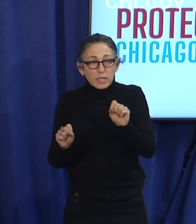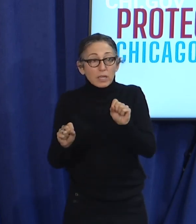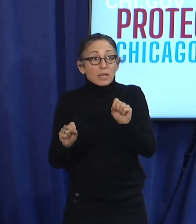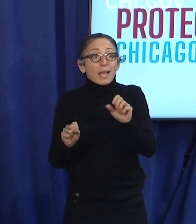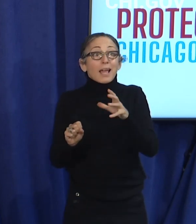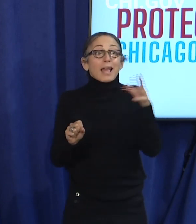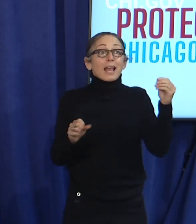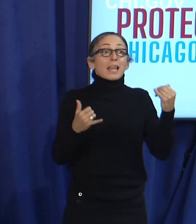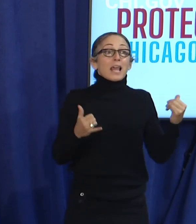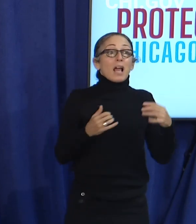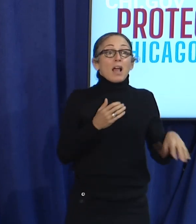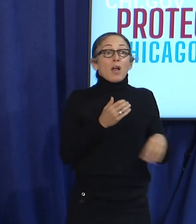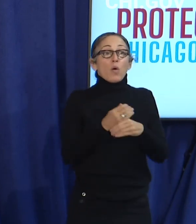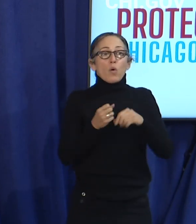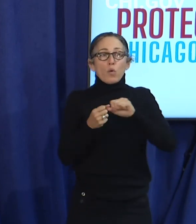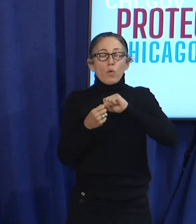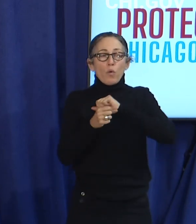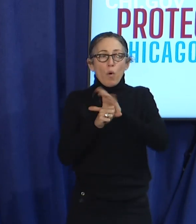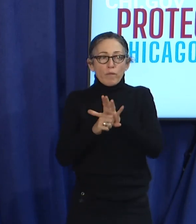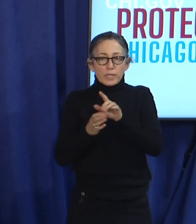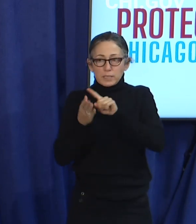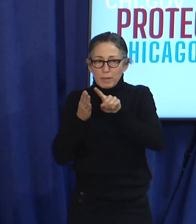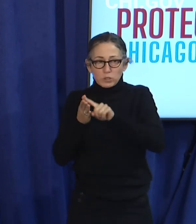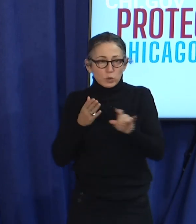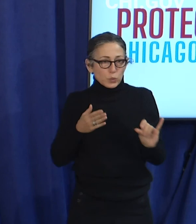COVID guidance